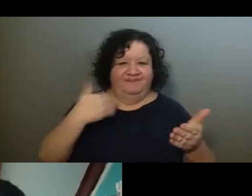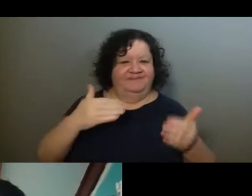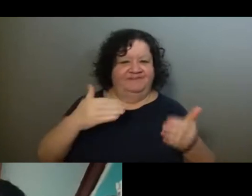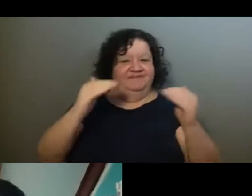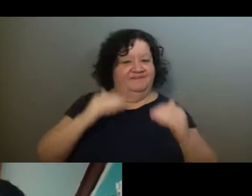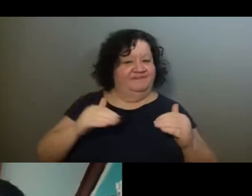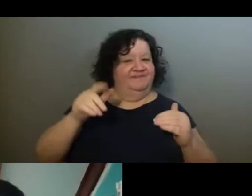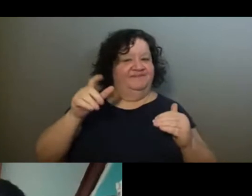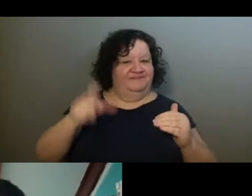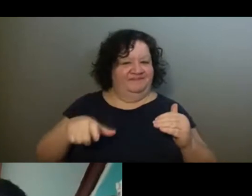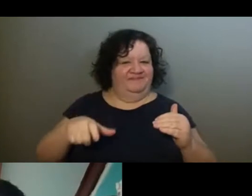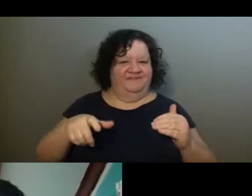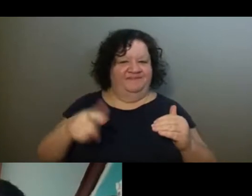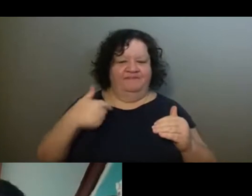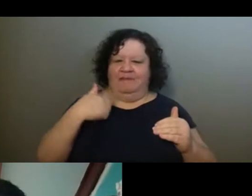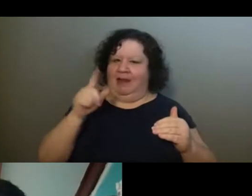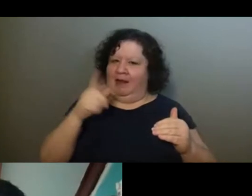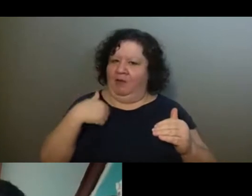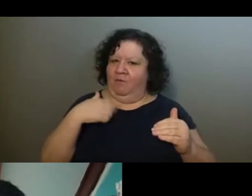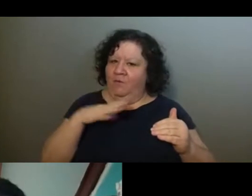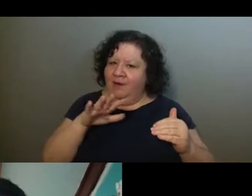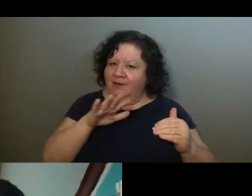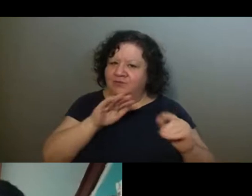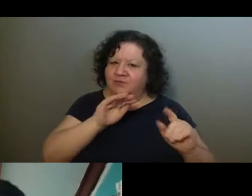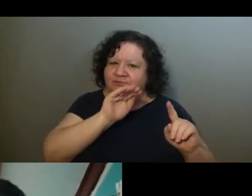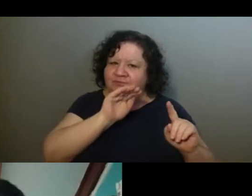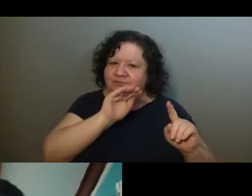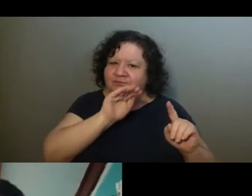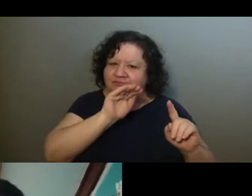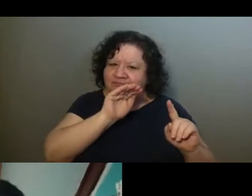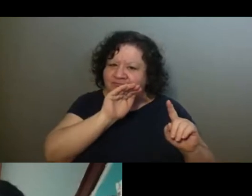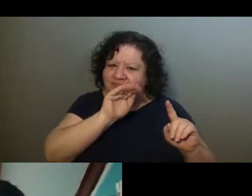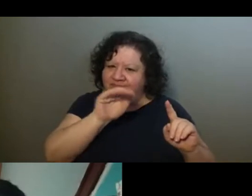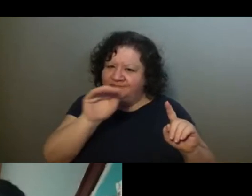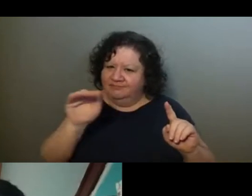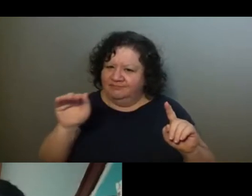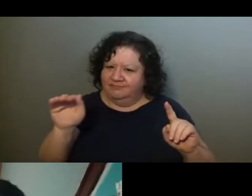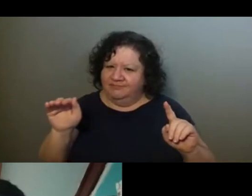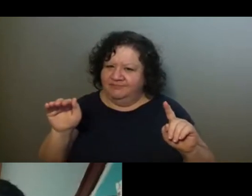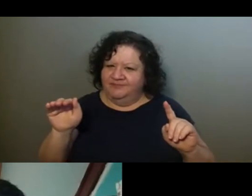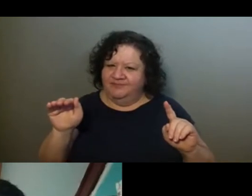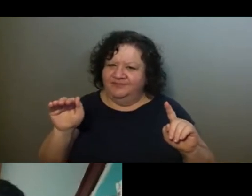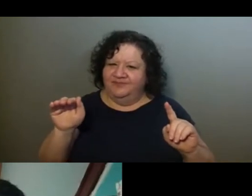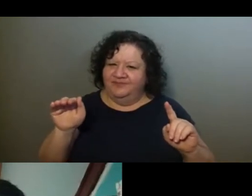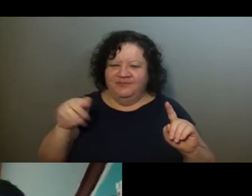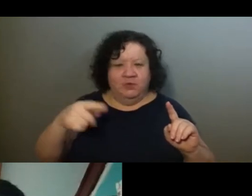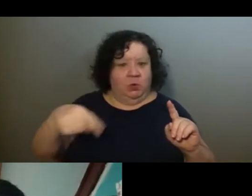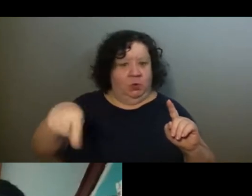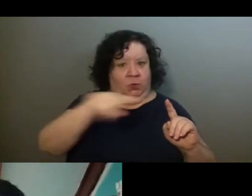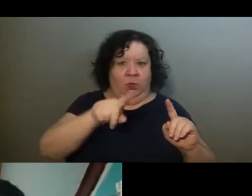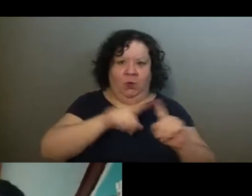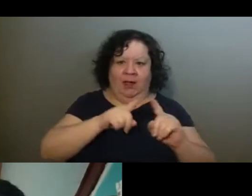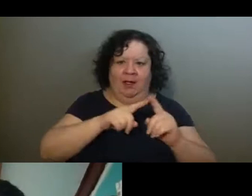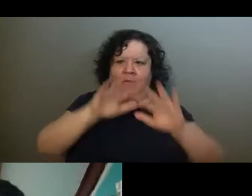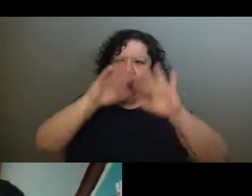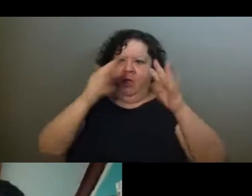us, change makers in action. And I'm sure you are hearing some very useful information on how we can be change